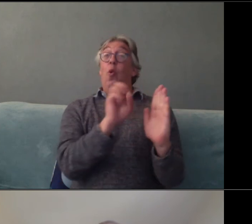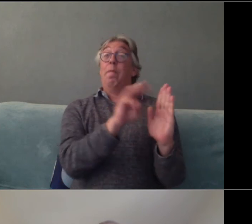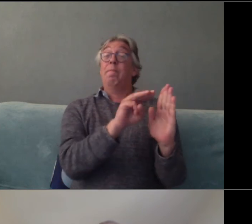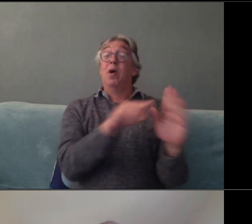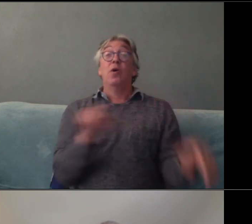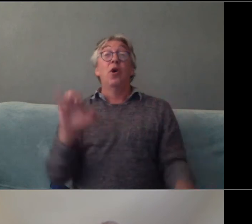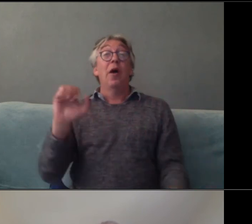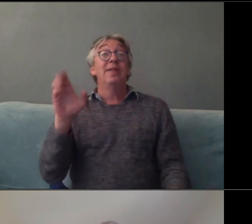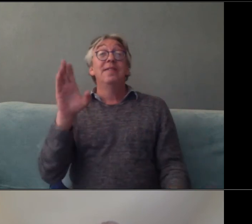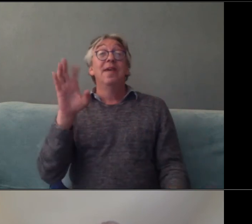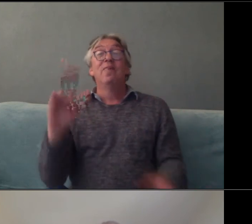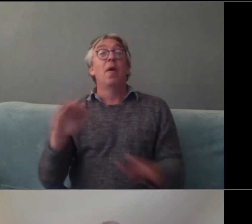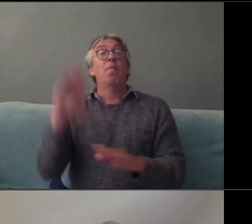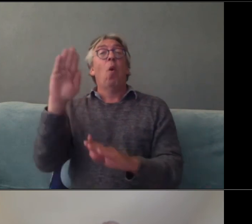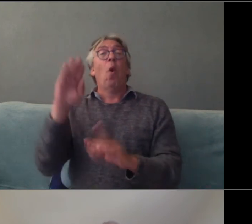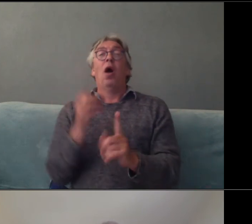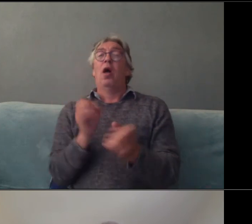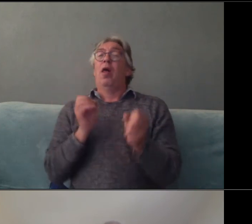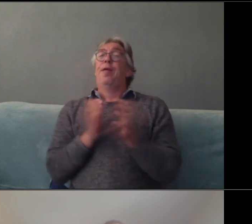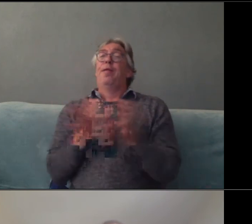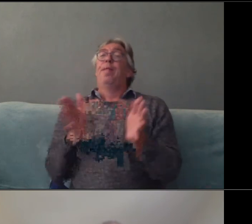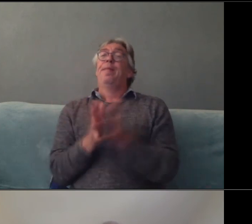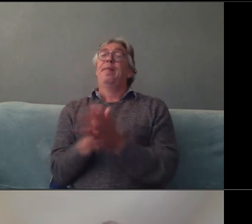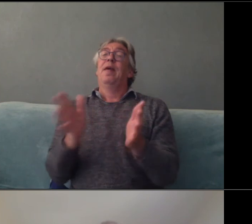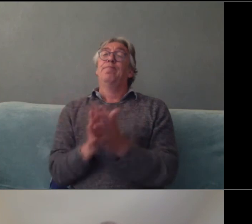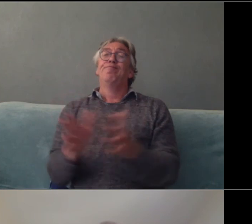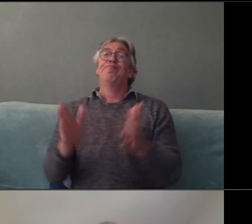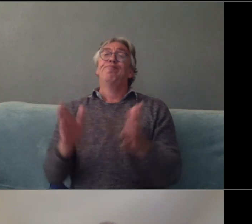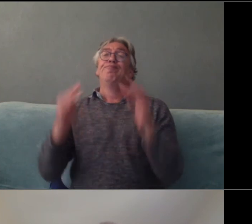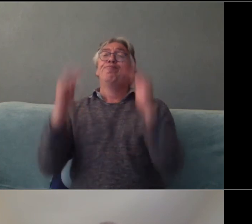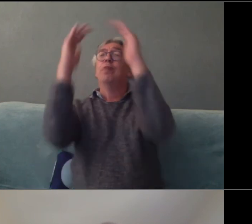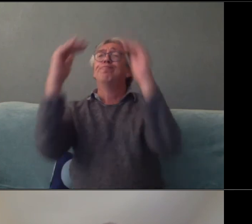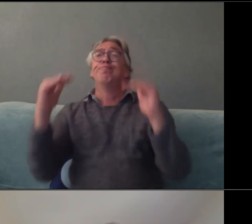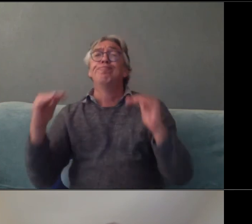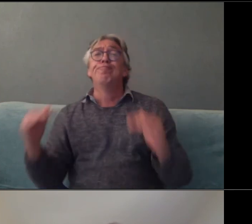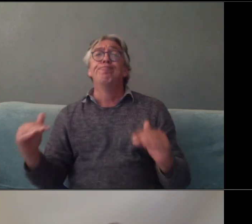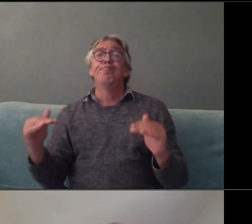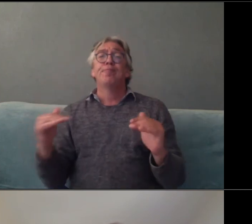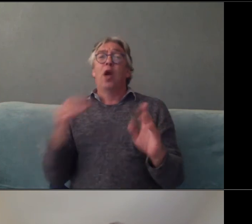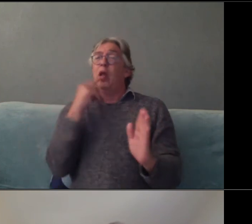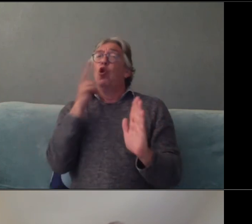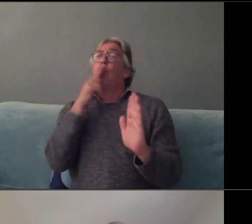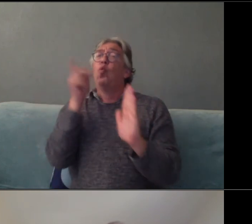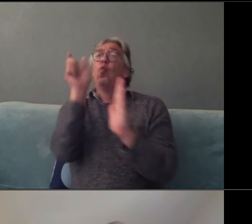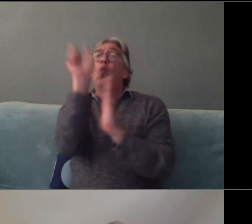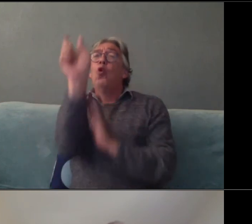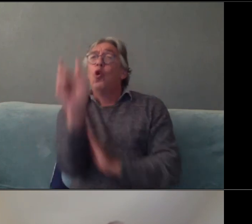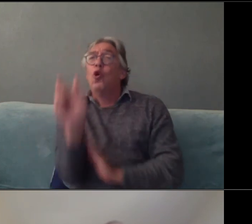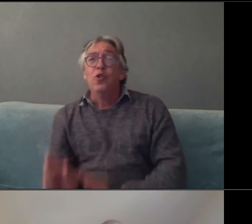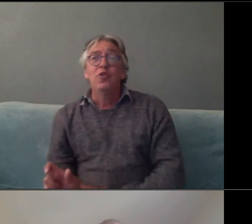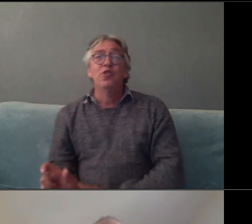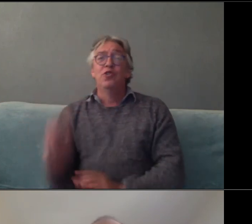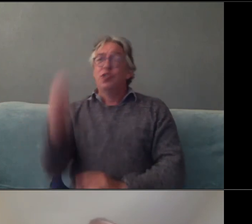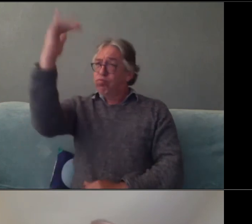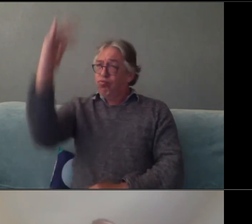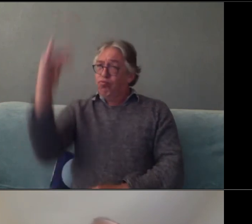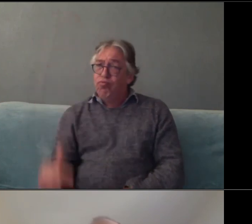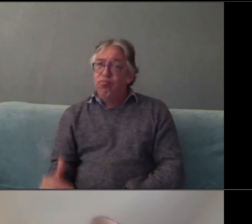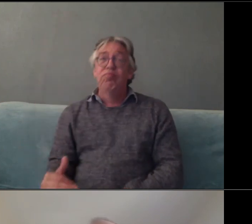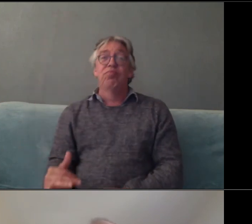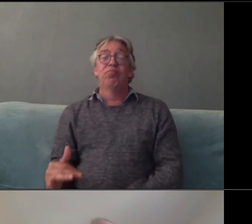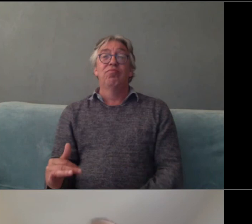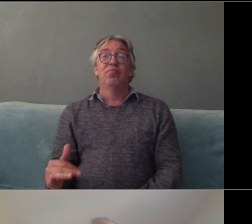classification system. You know, it's a taxonomy, you know, a glossary of terms. It is intended, well,